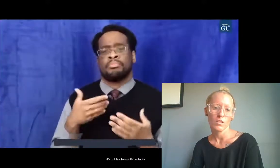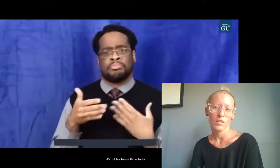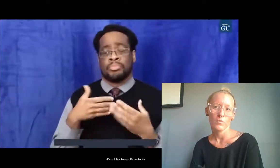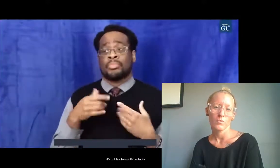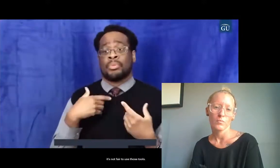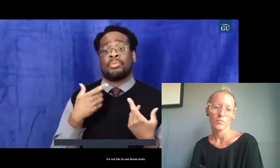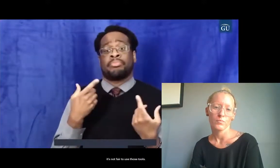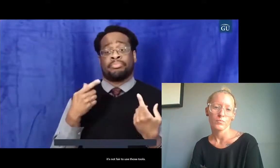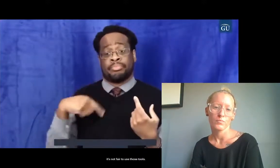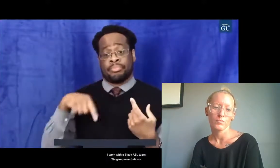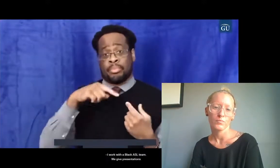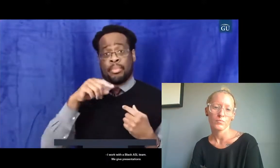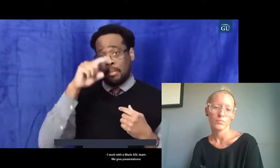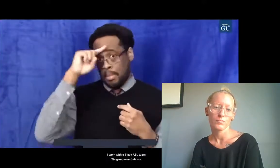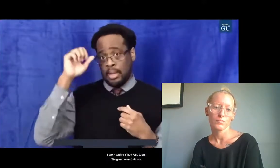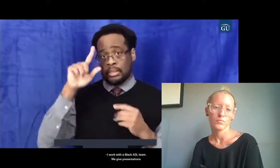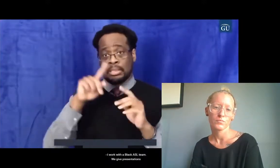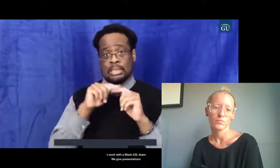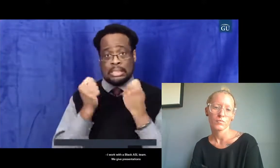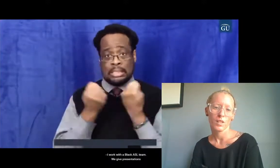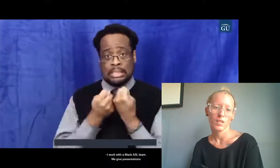equal.